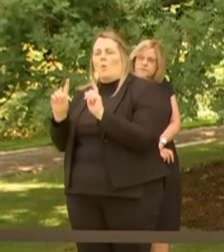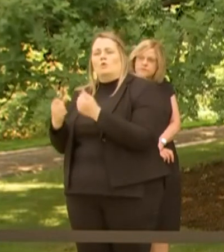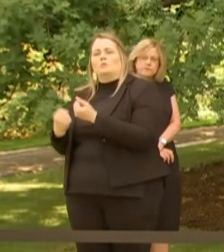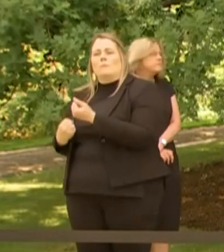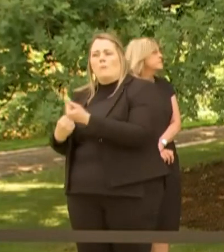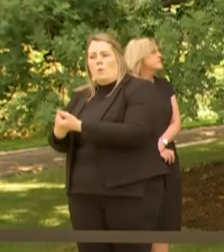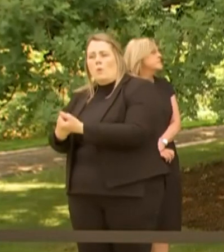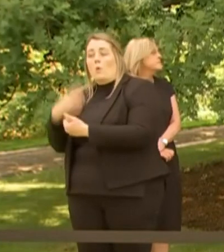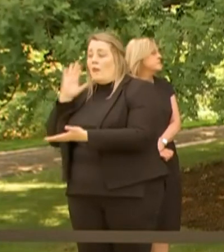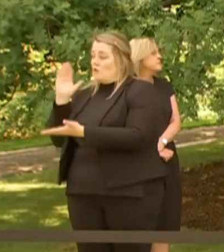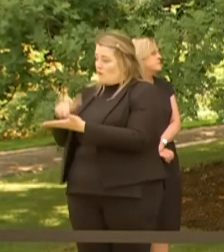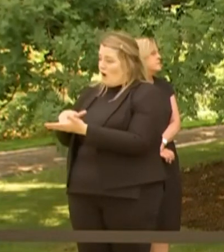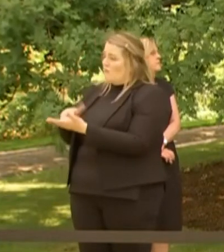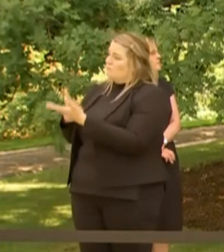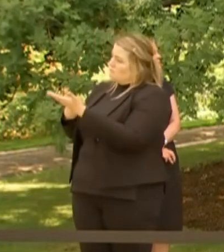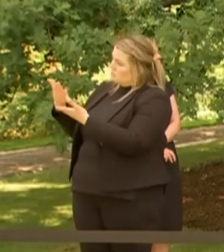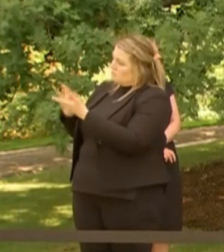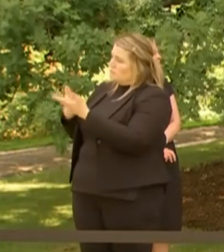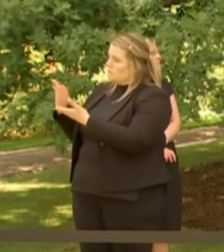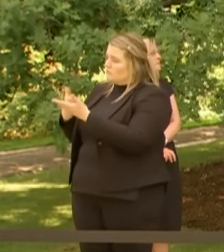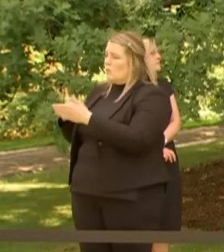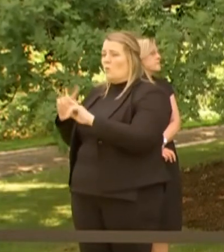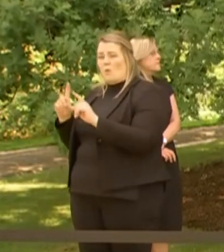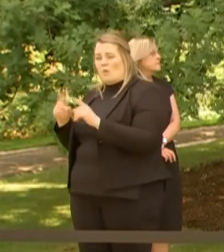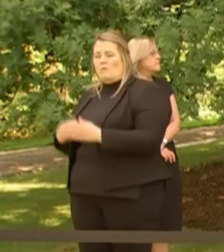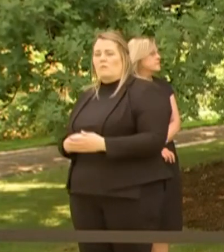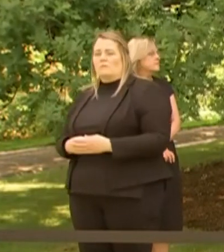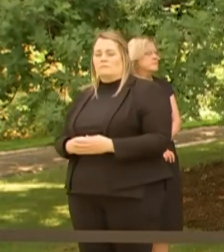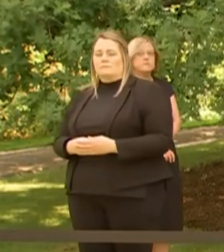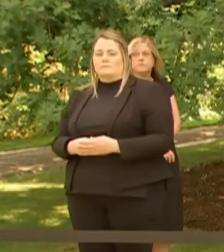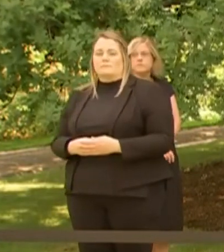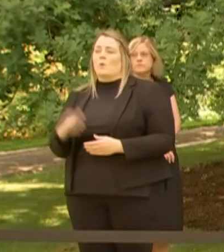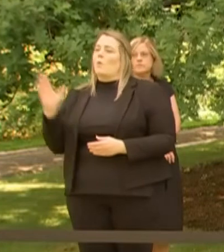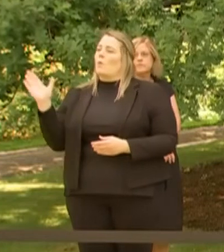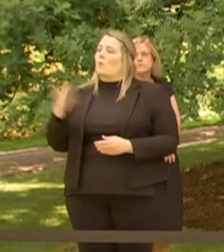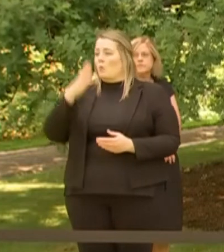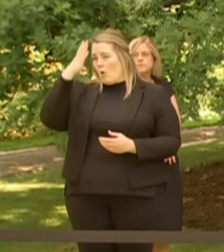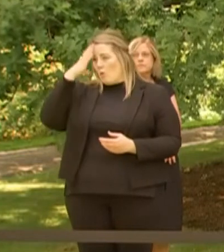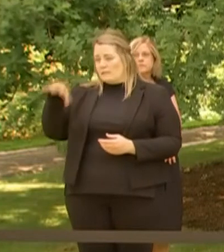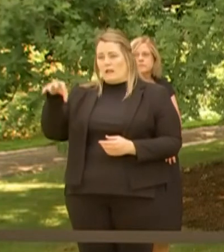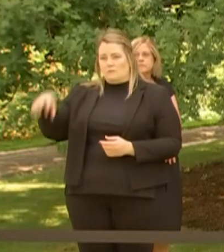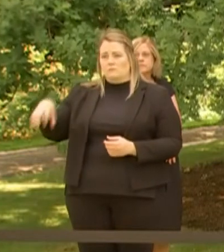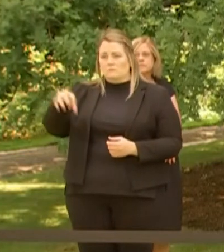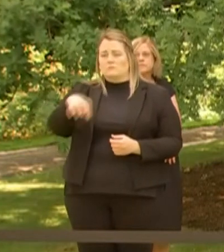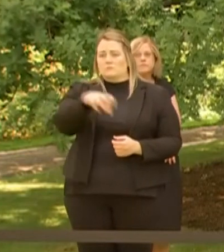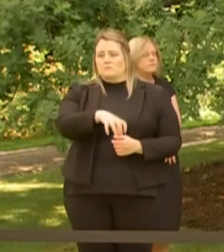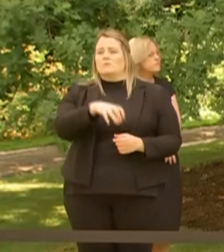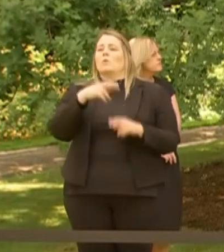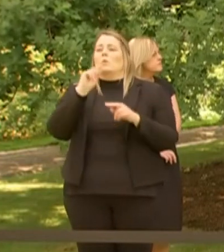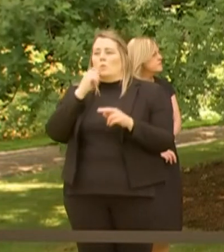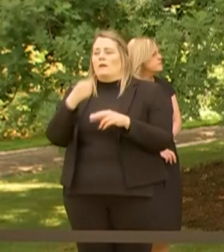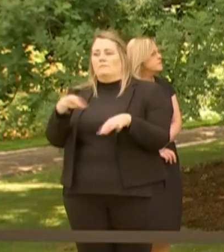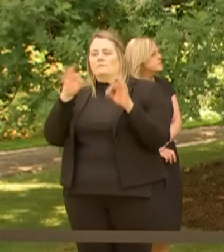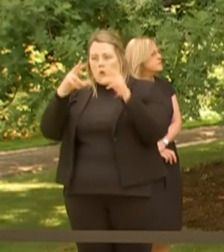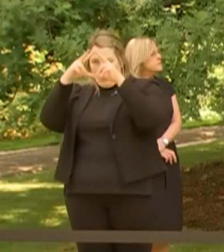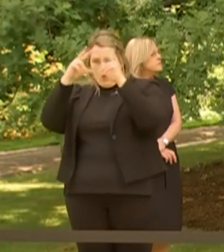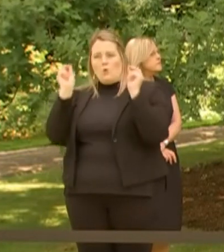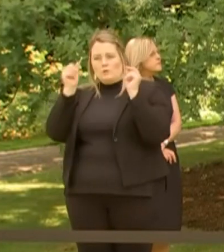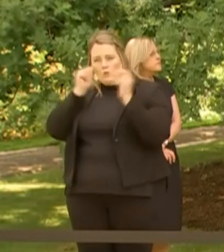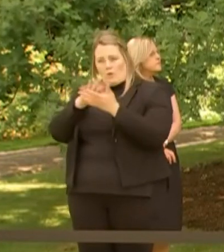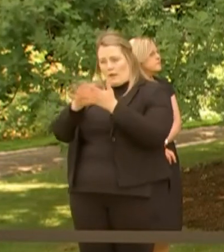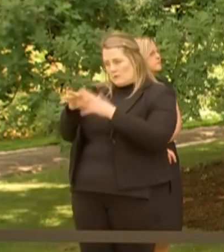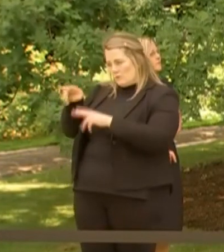Yep. So there is mental health nurses at every hotel site. and that includes escalation